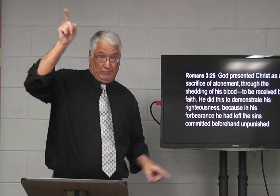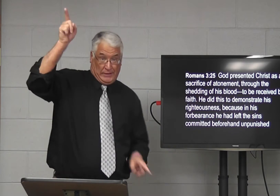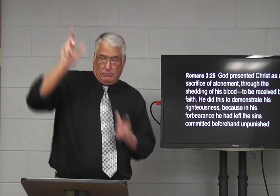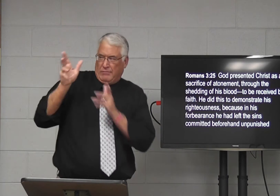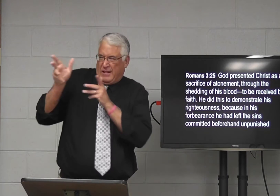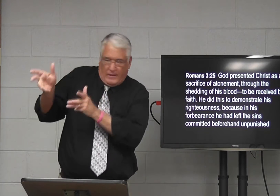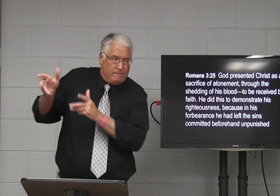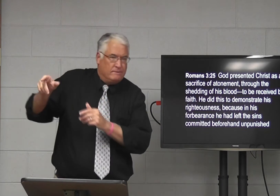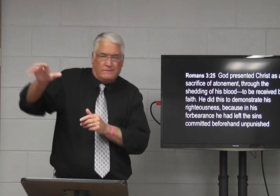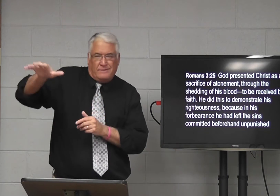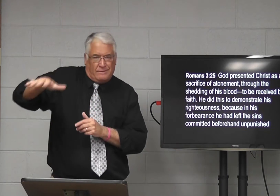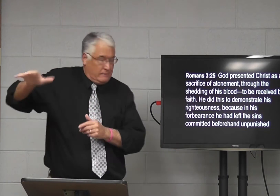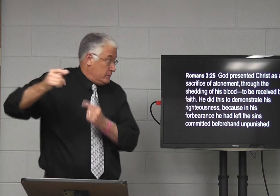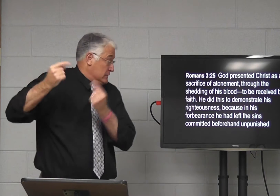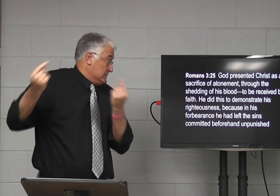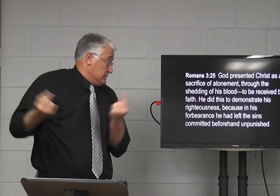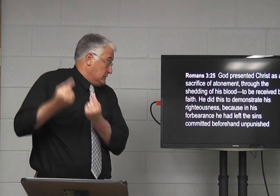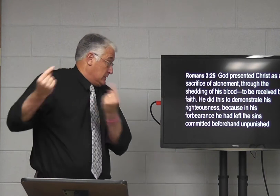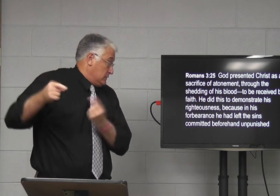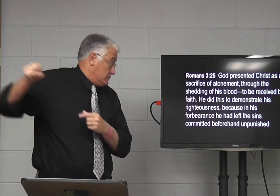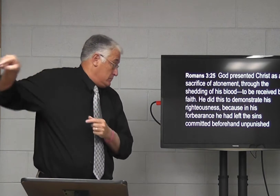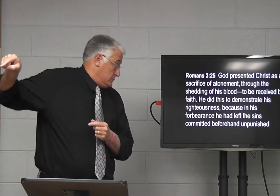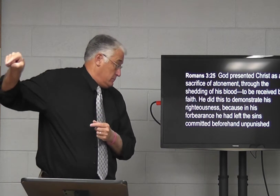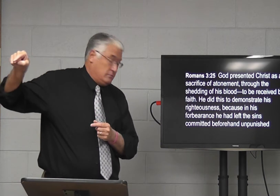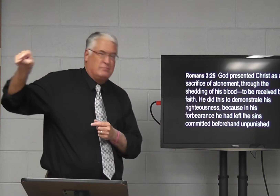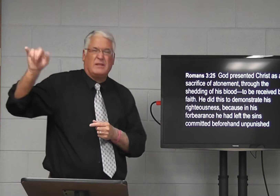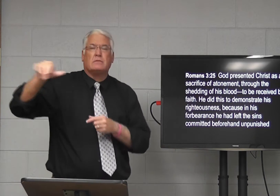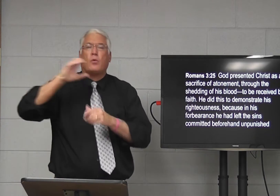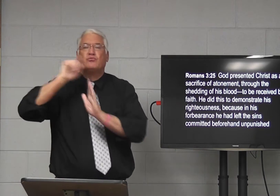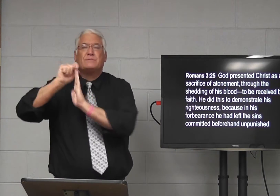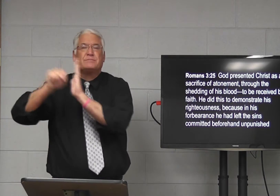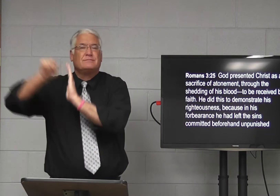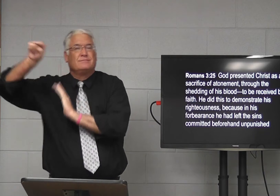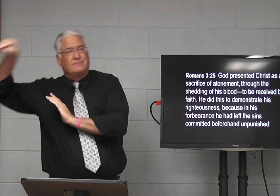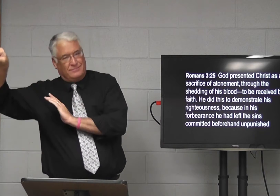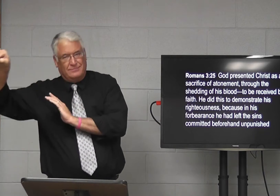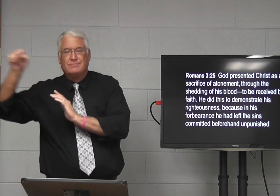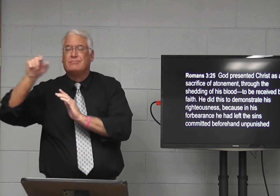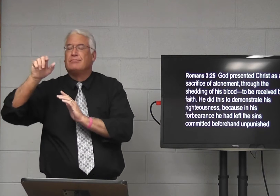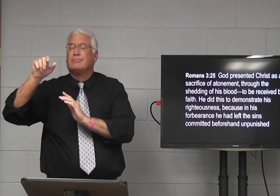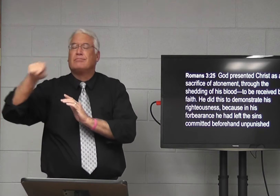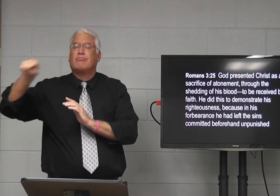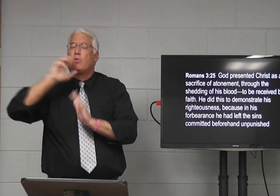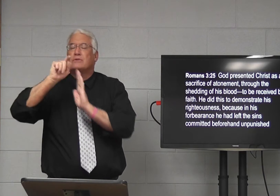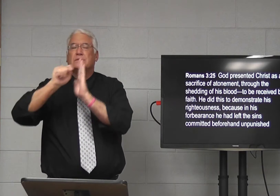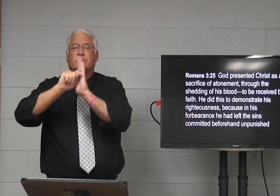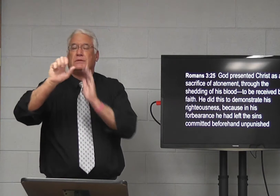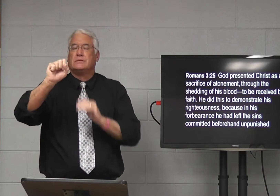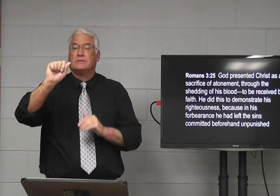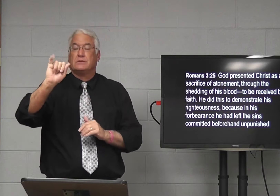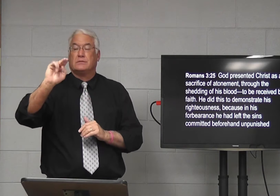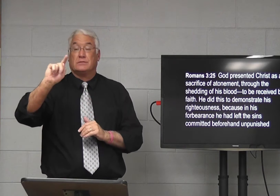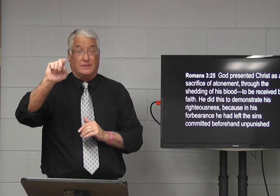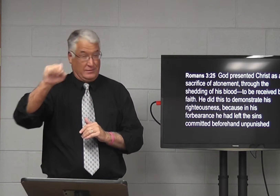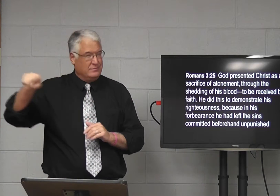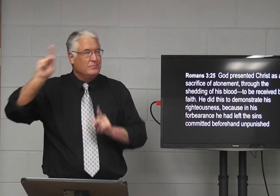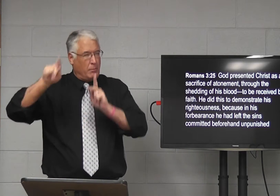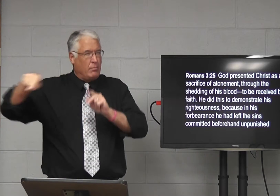he had left the sins committed, you know, talking about the Old Testament